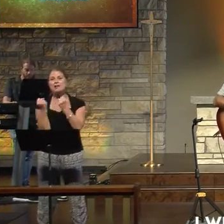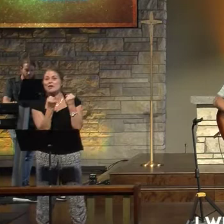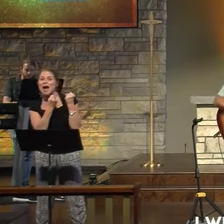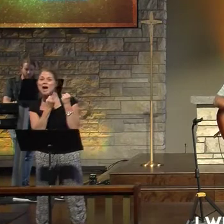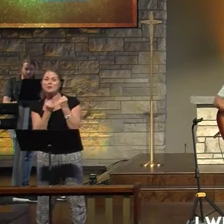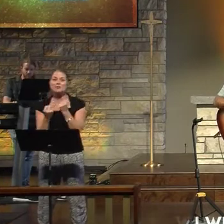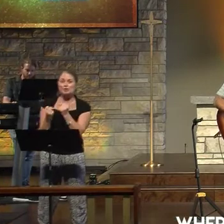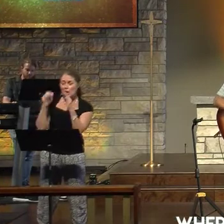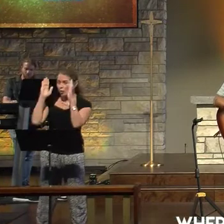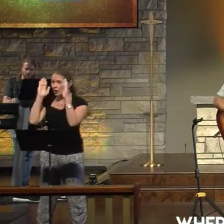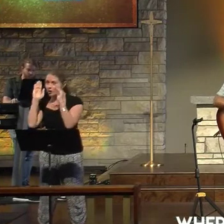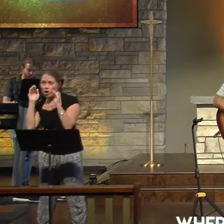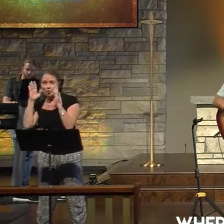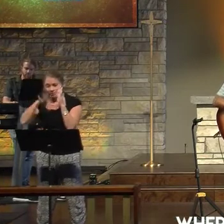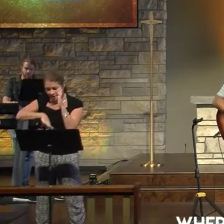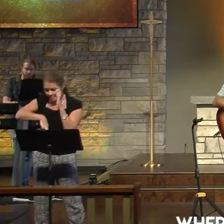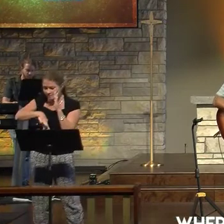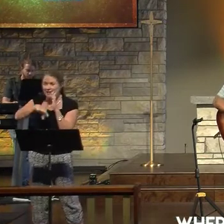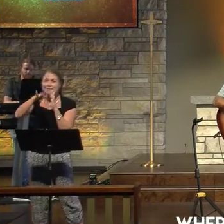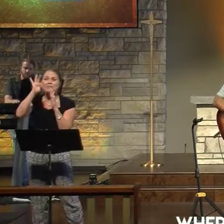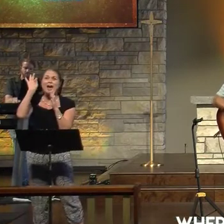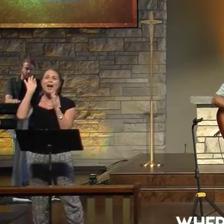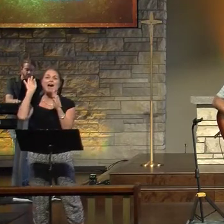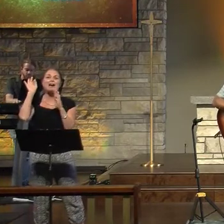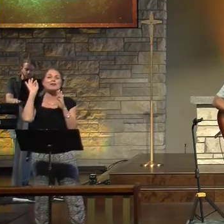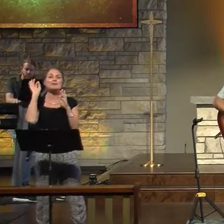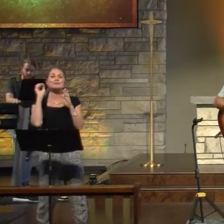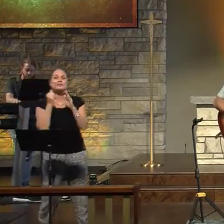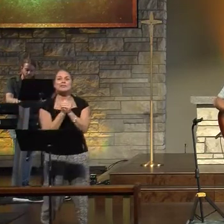my ground where hope can be